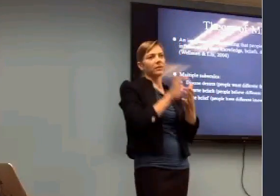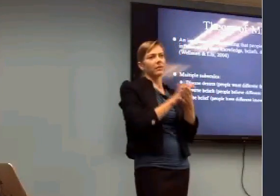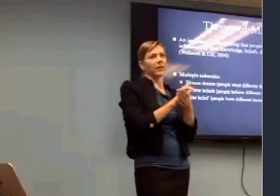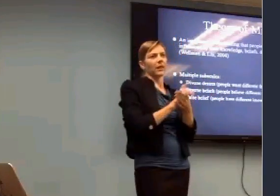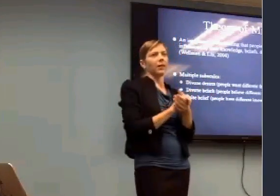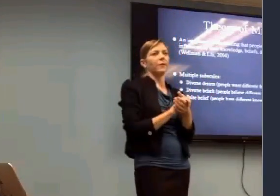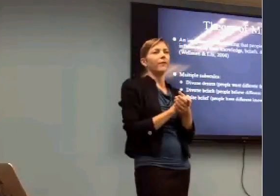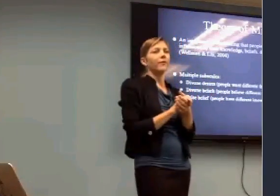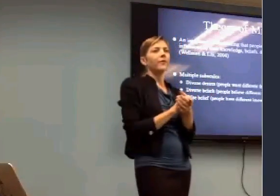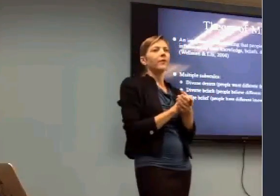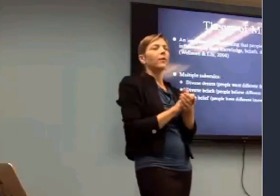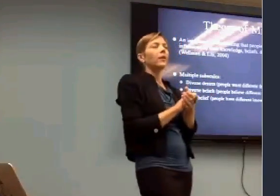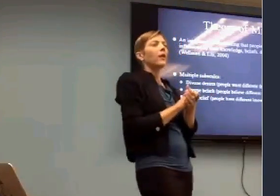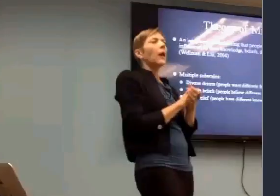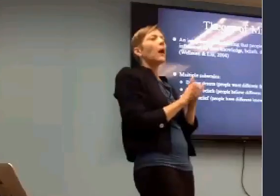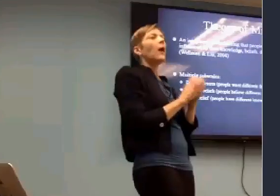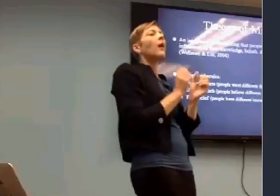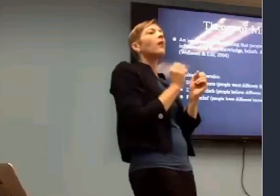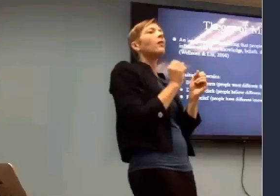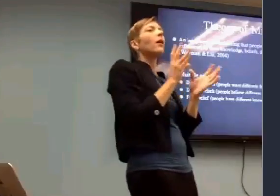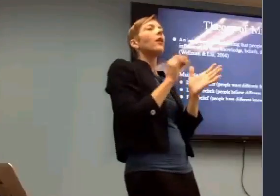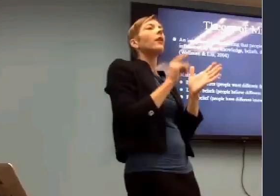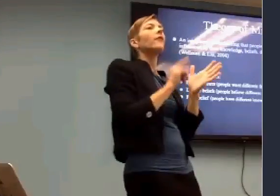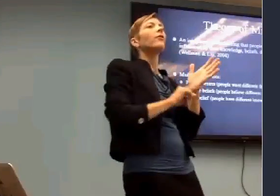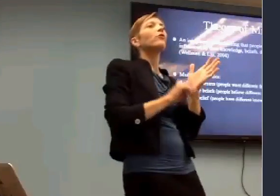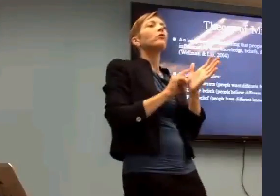And third, you see false beliefs on the screen.